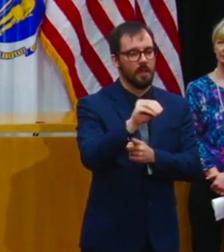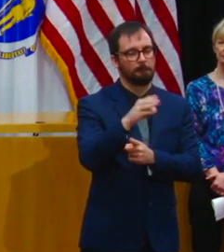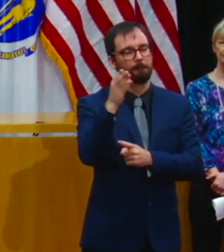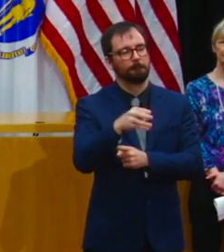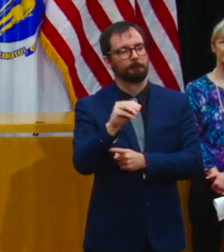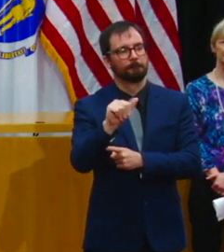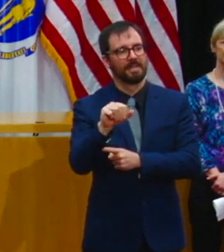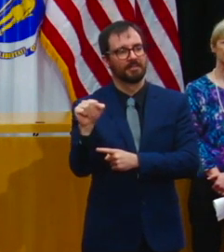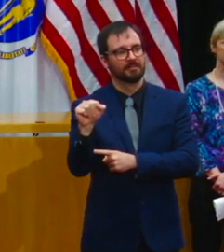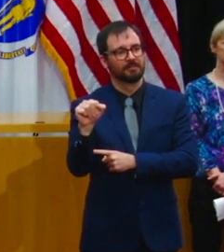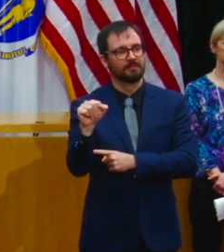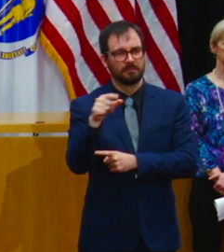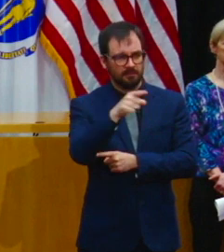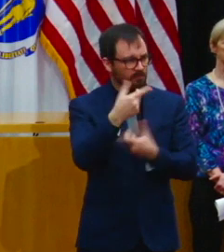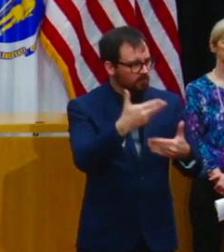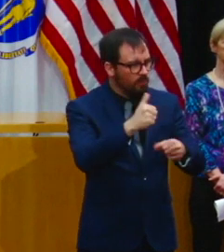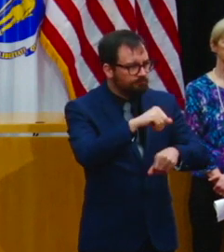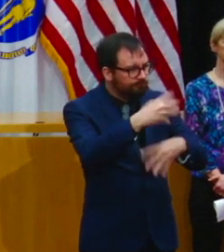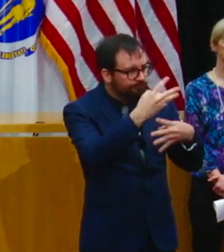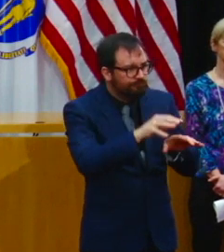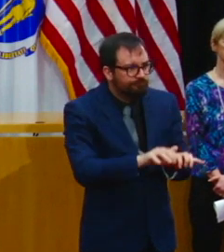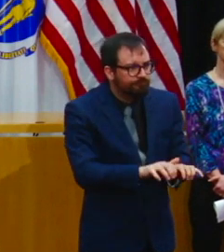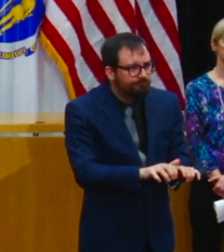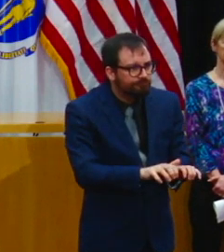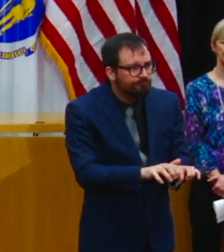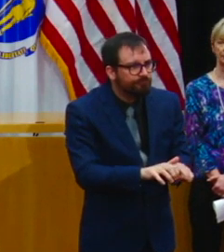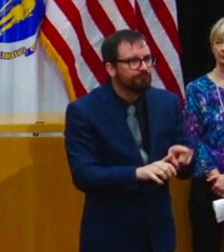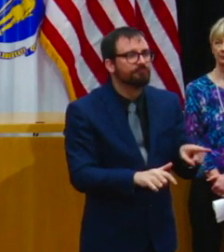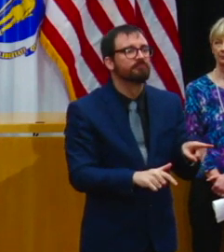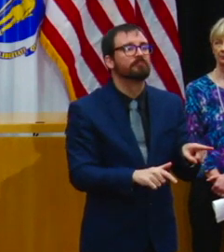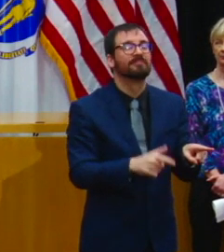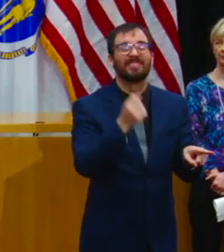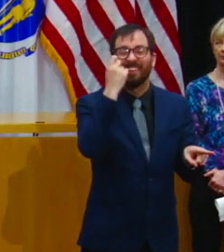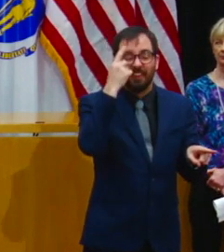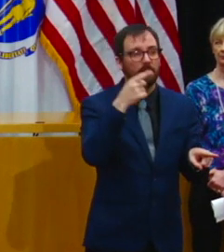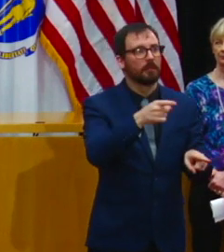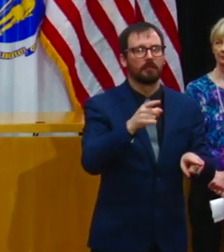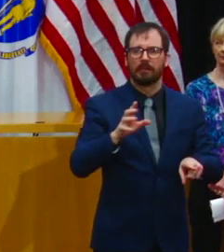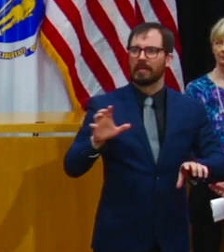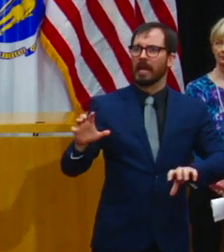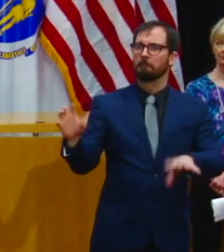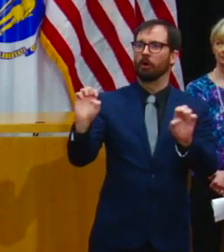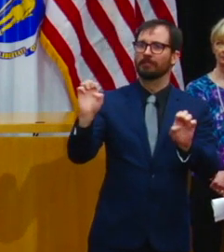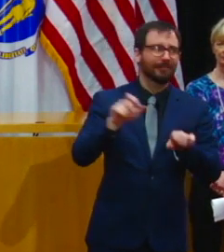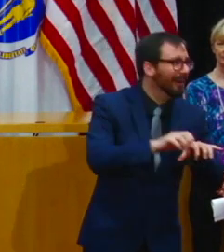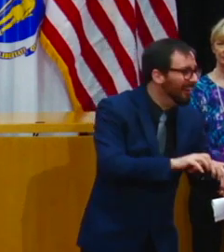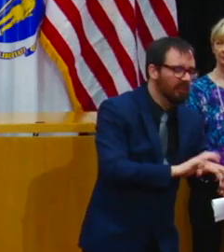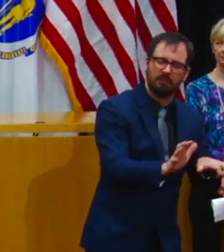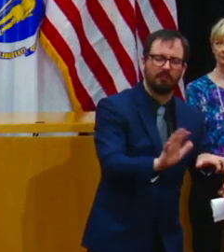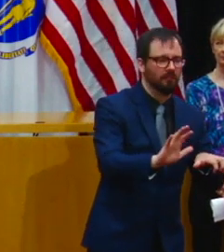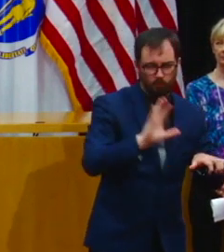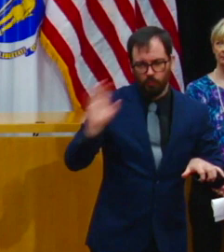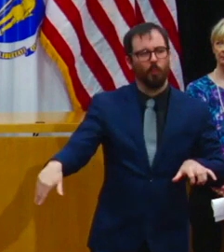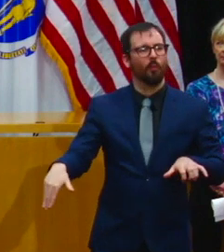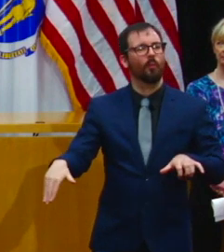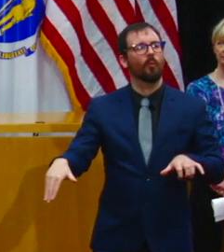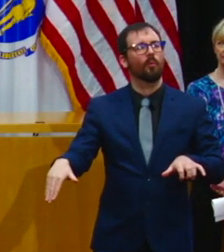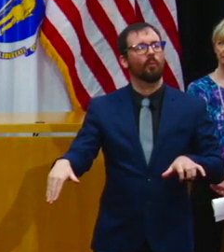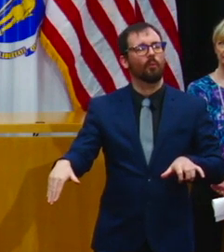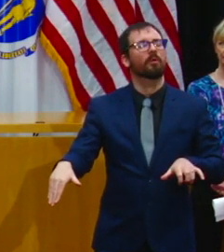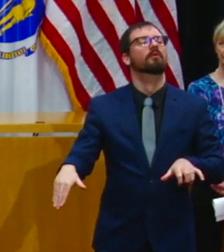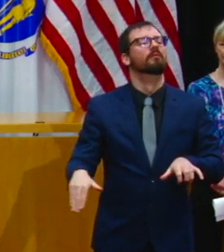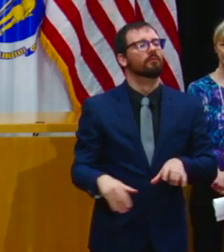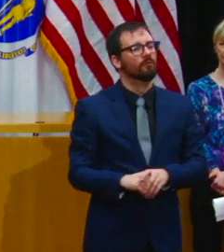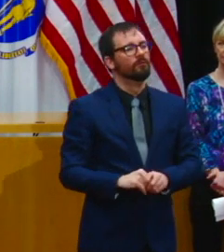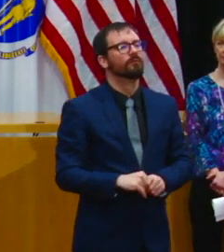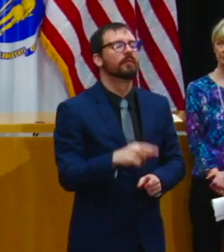is not to be used in place of emergency medical care. Instead, It's a tool that's been collecting data and providing